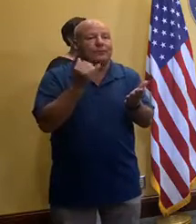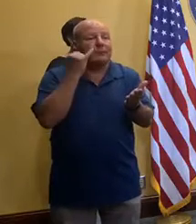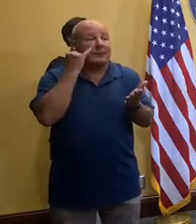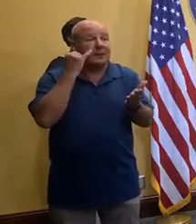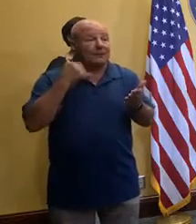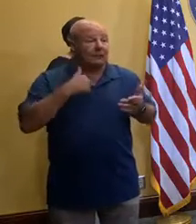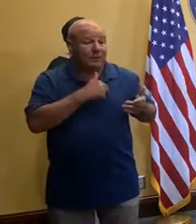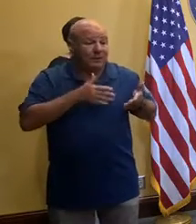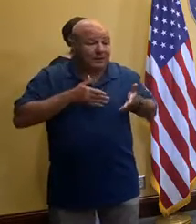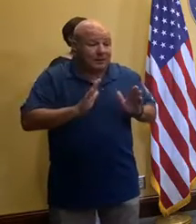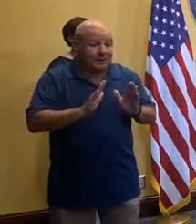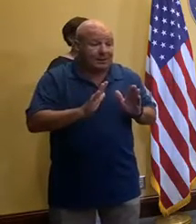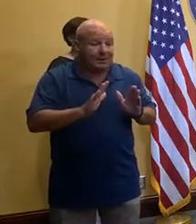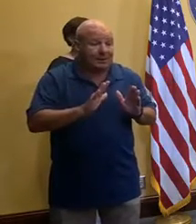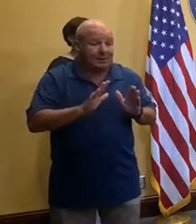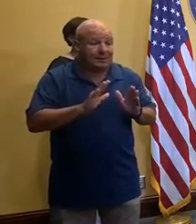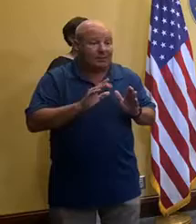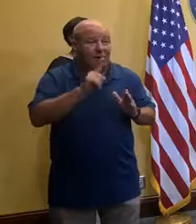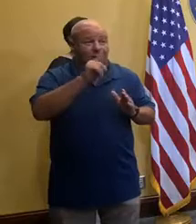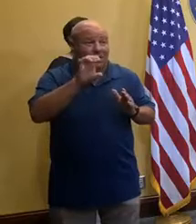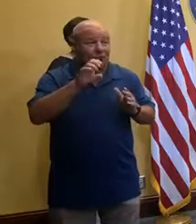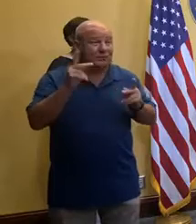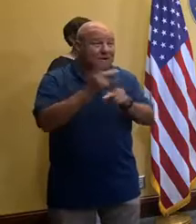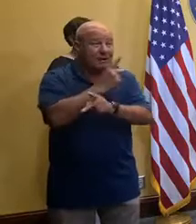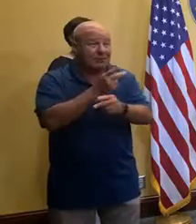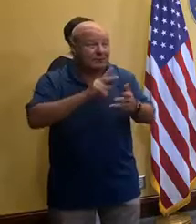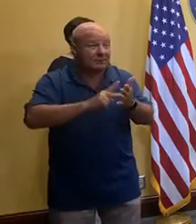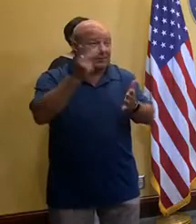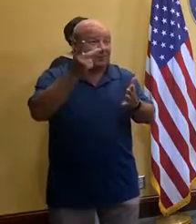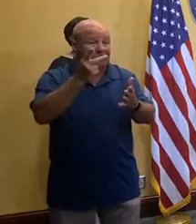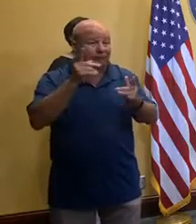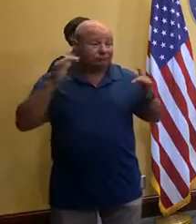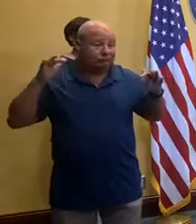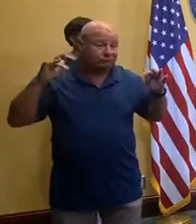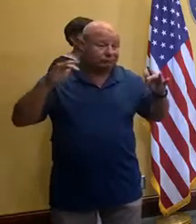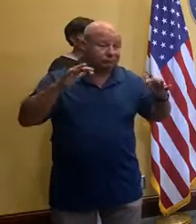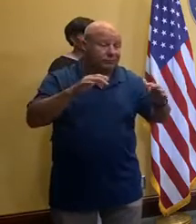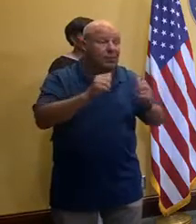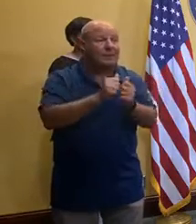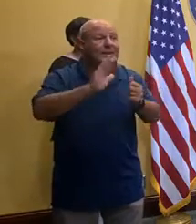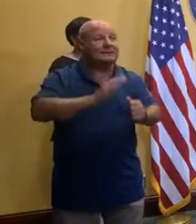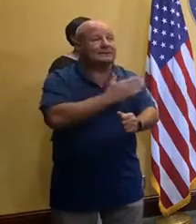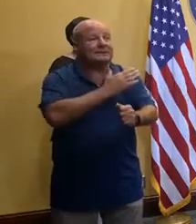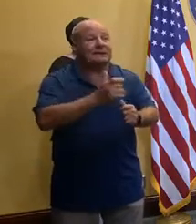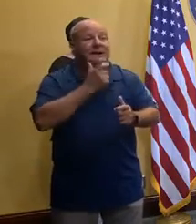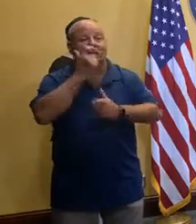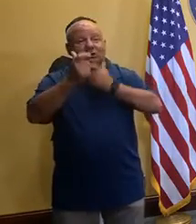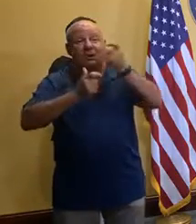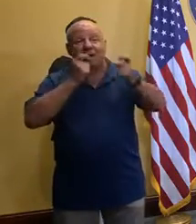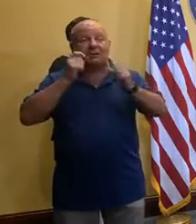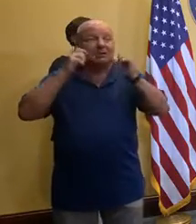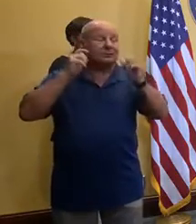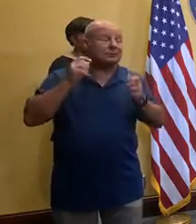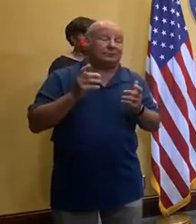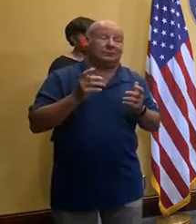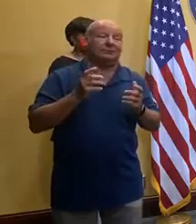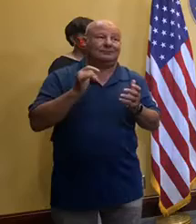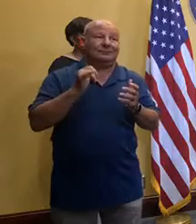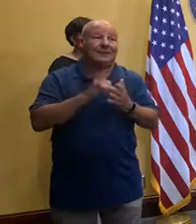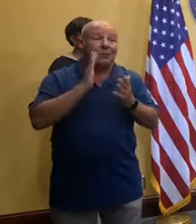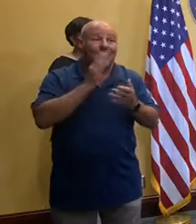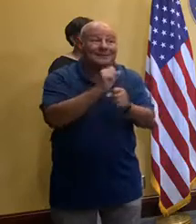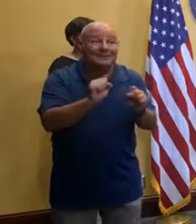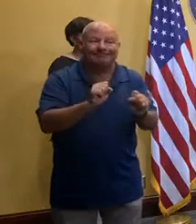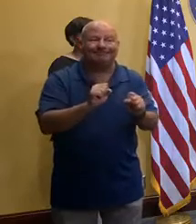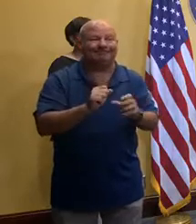allow 100 times that number of people into a confined space with singing and shouting and yelling, that would be